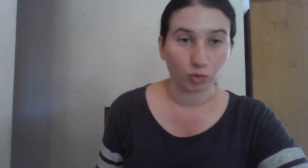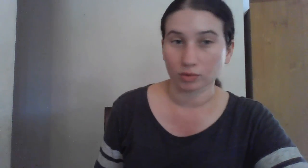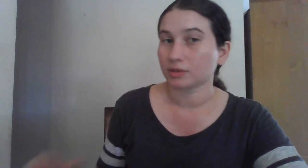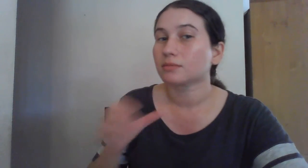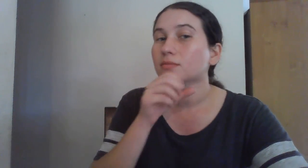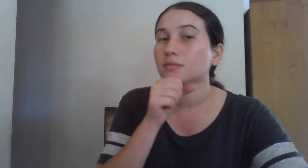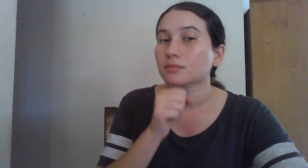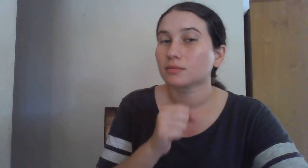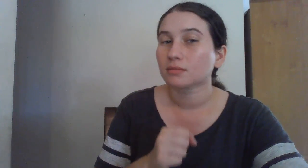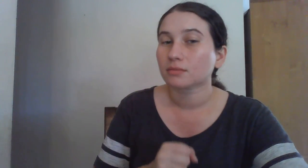Old.